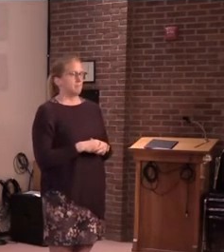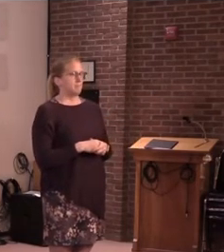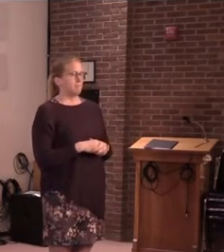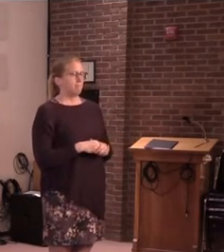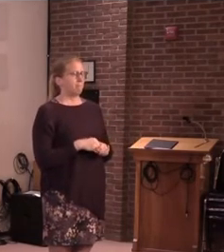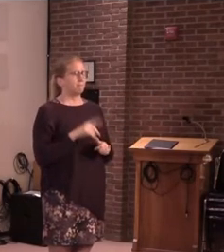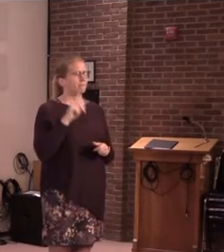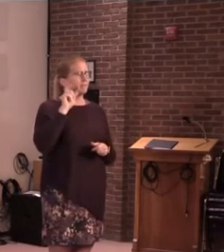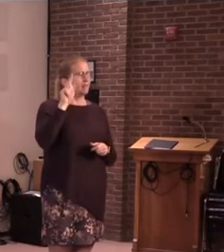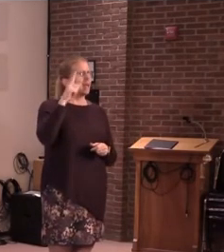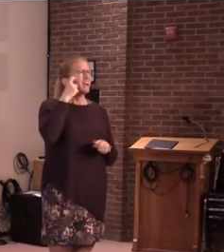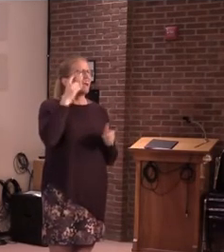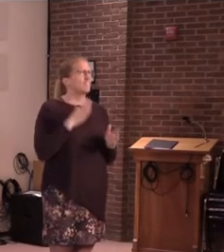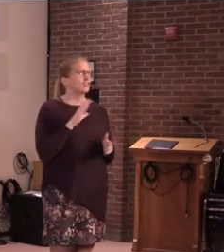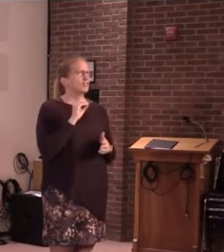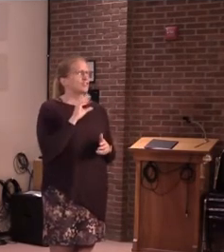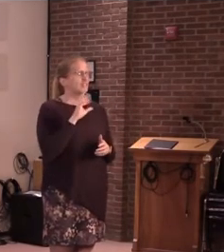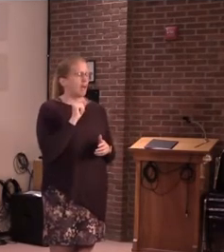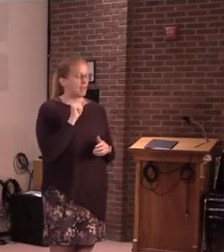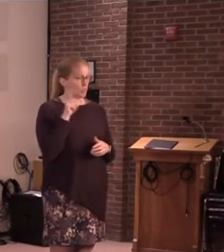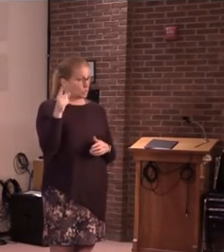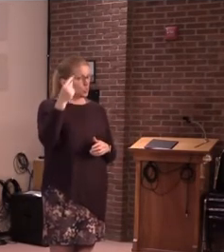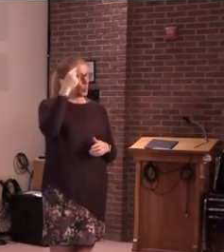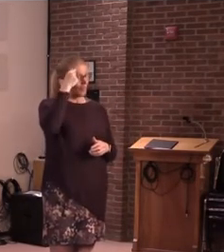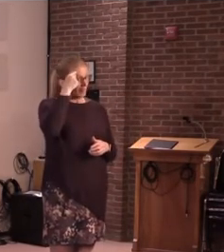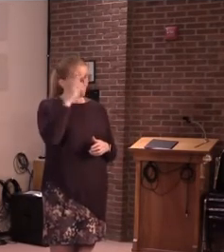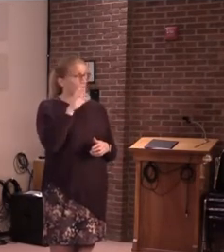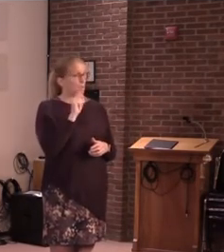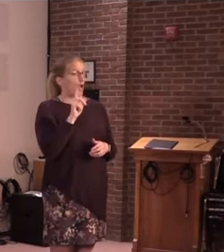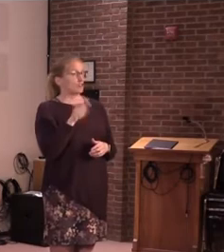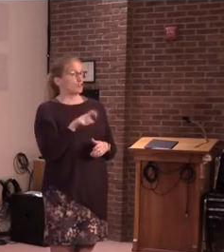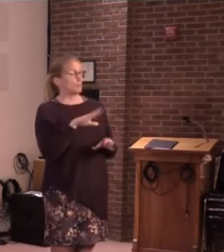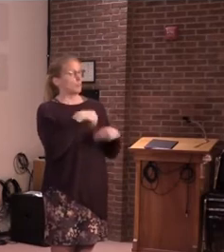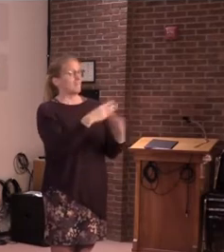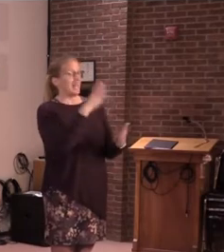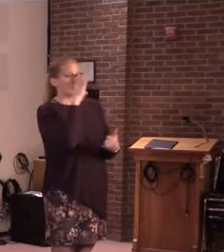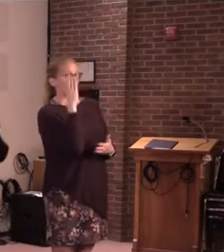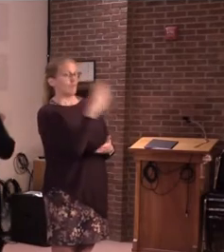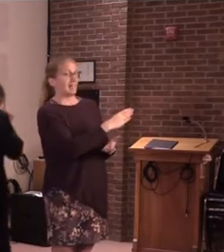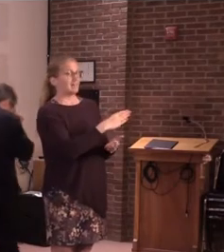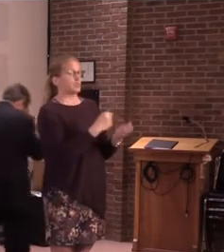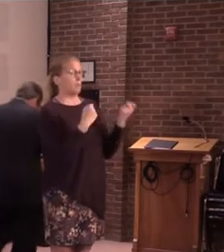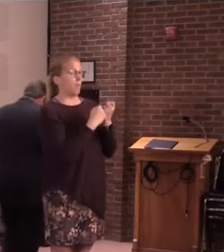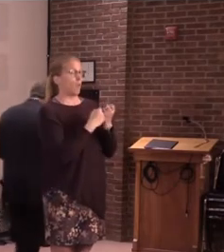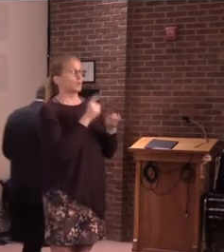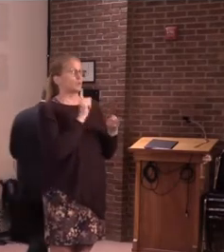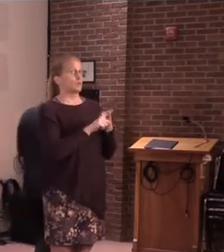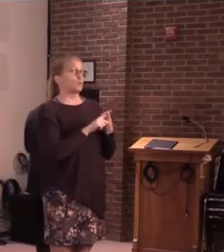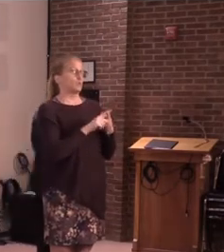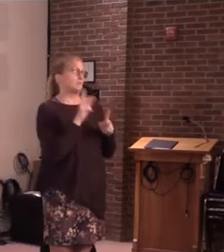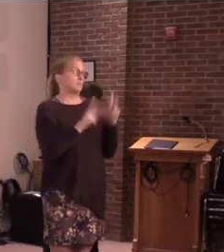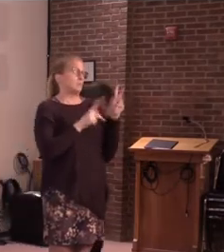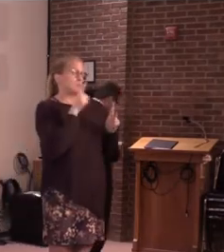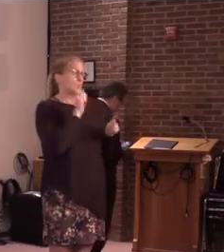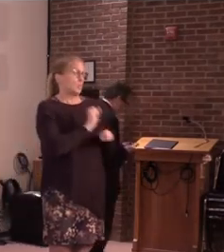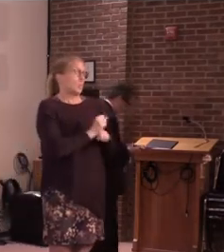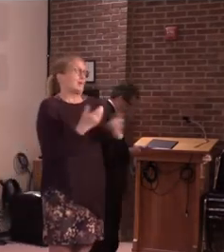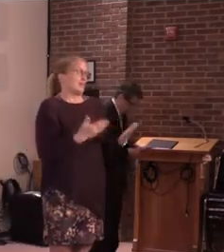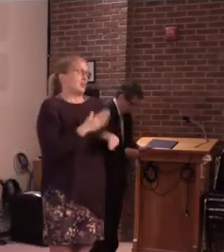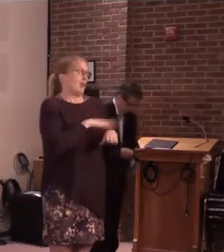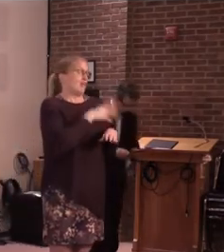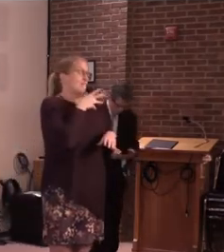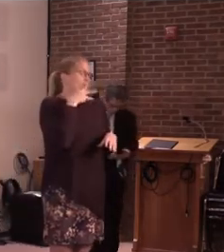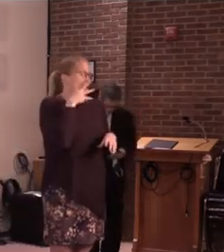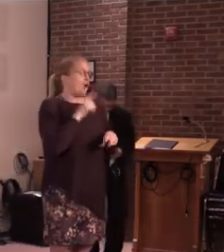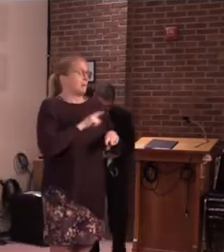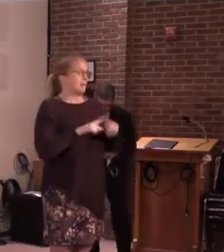Governor Scott, do you think that Vermont should be providing direct support to immigrant farm workers, given the fact that they are among a very small portion of the labor